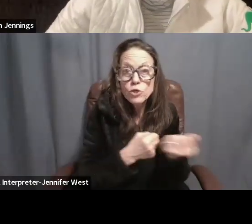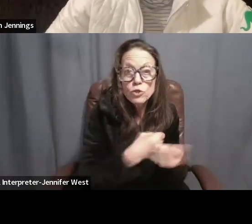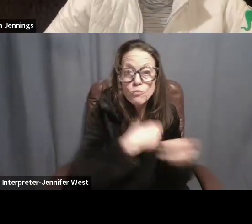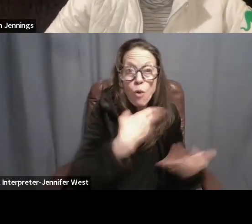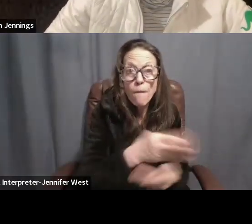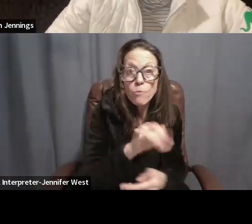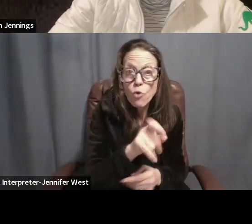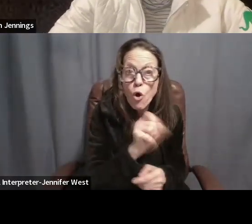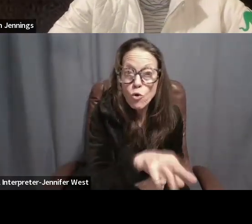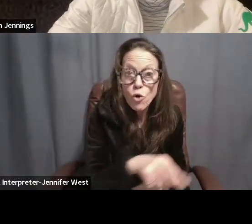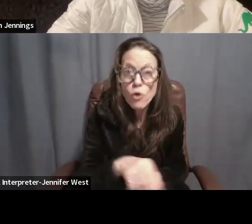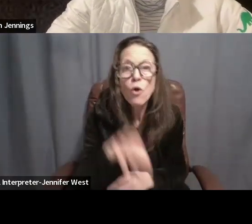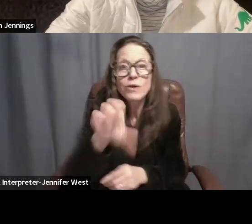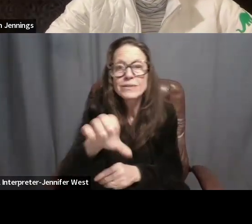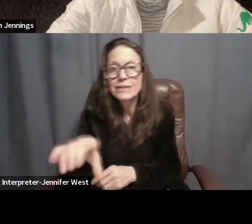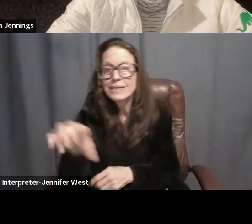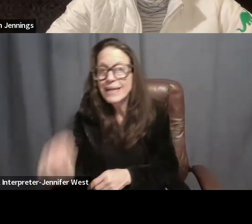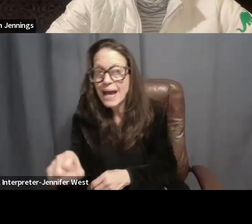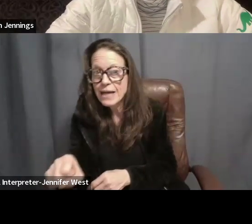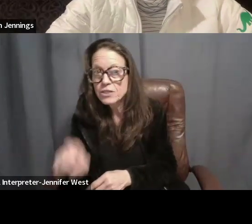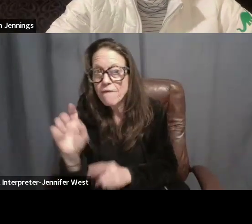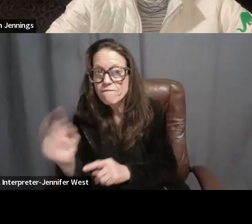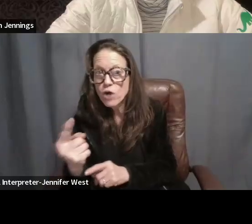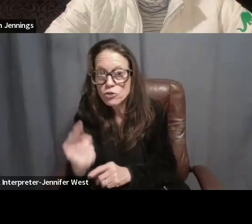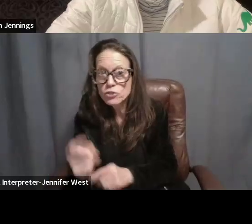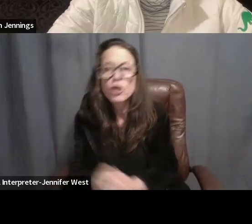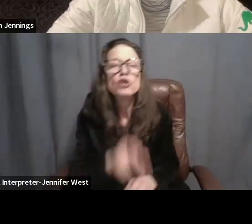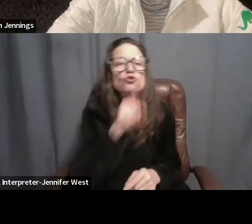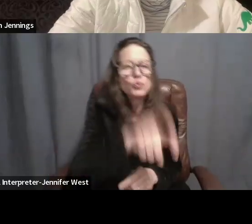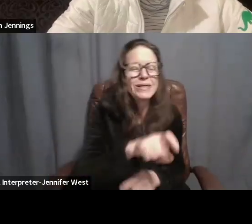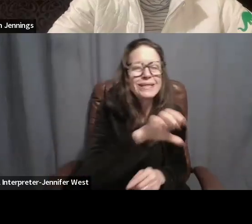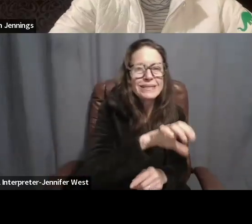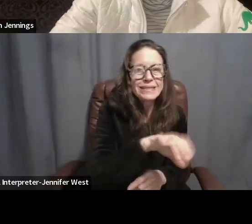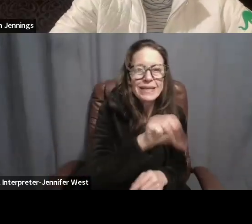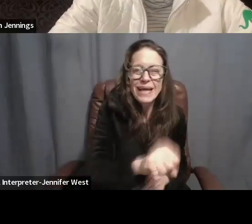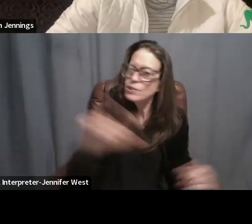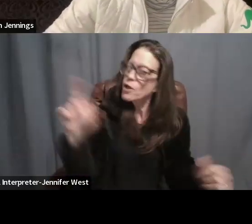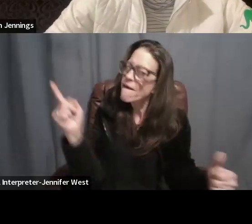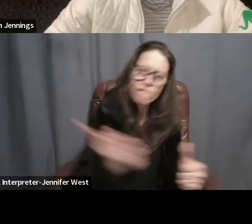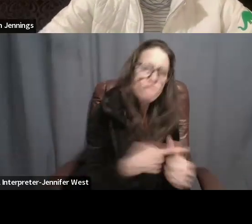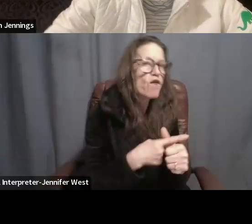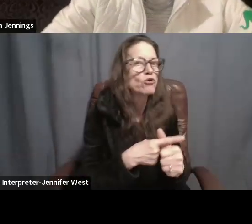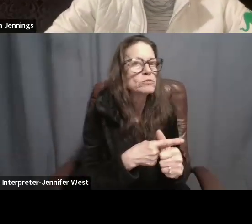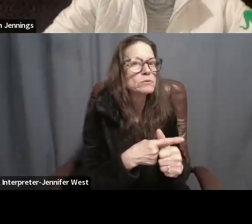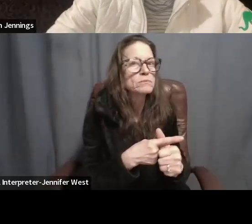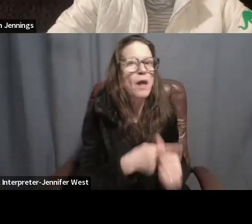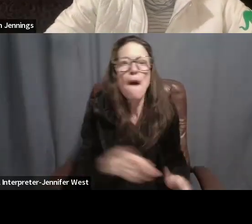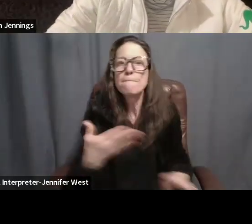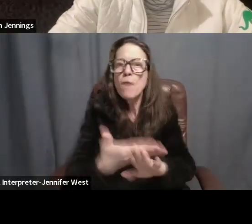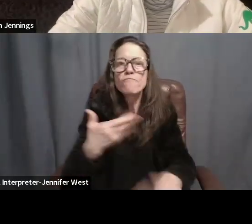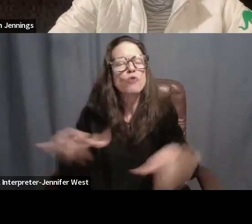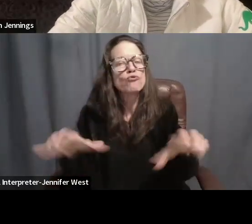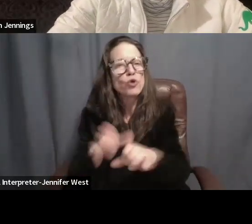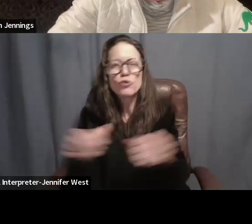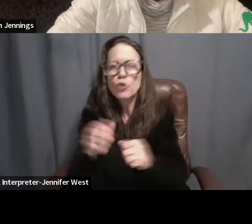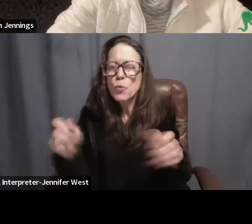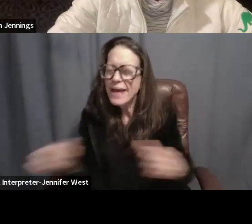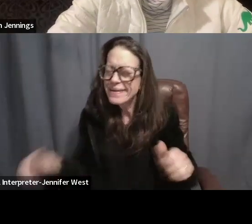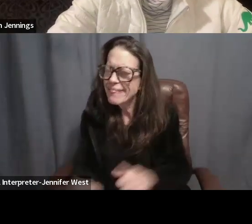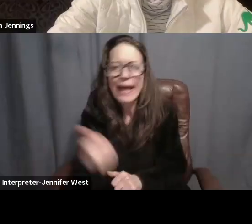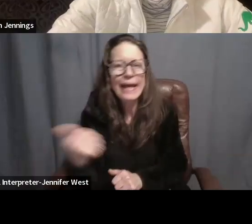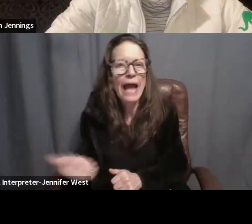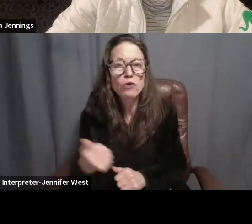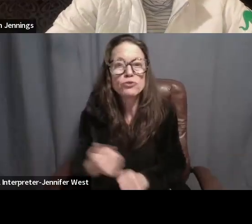need a CCS before you can do anything. All right. So as part of your getting approved for